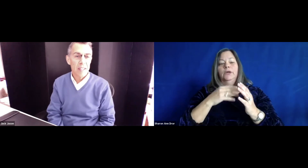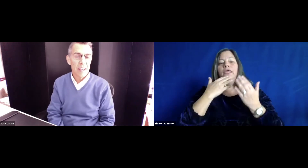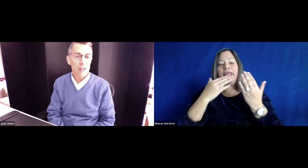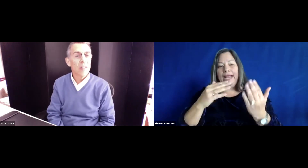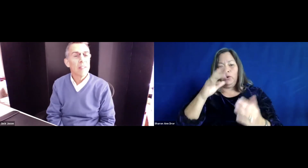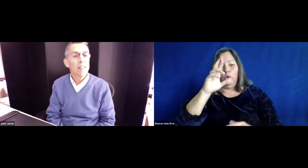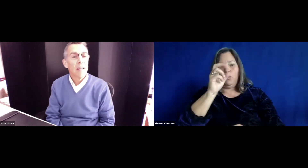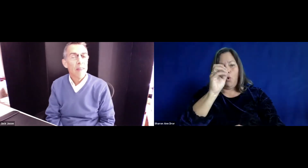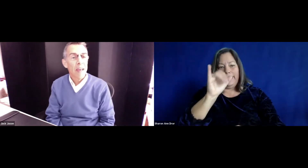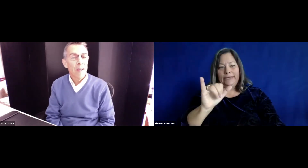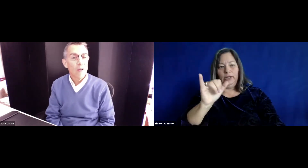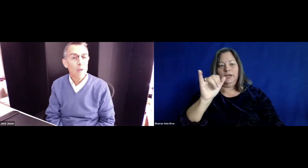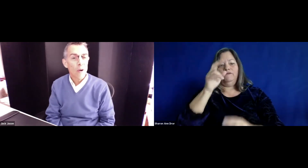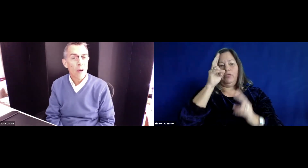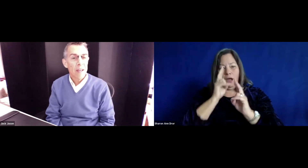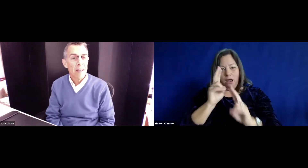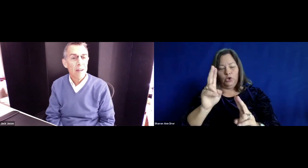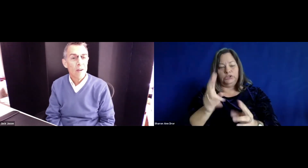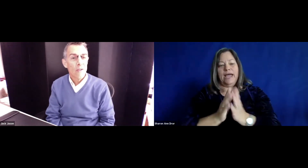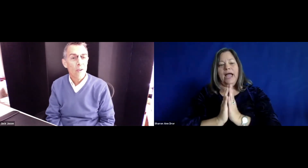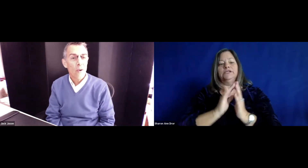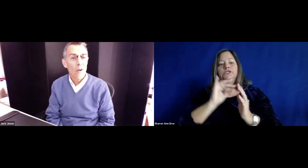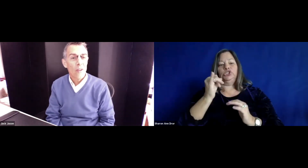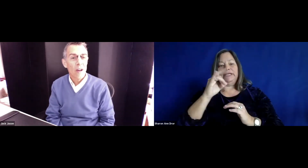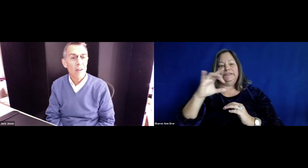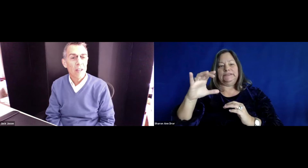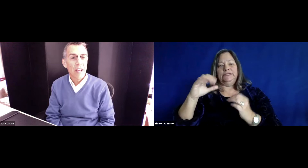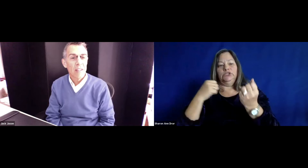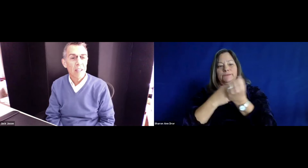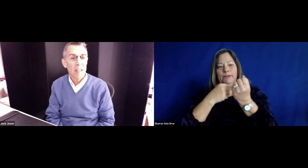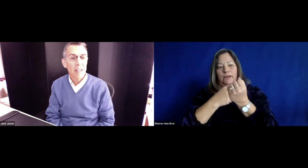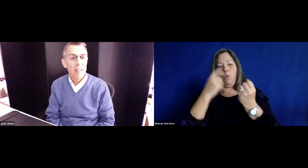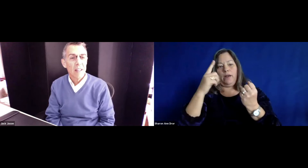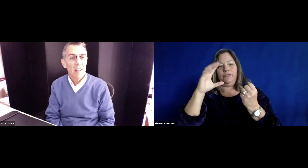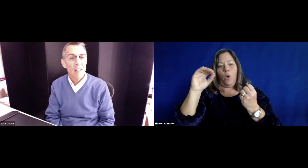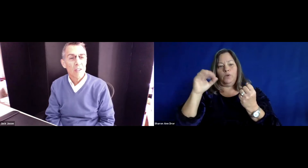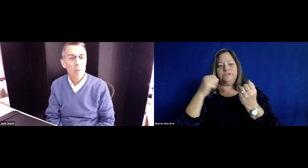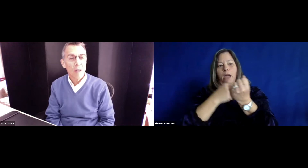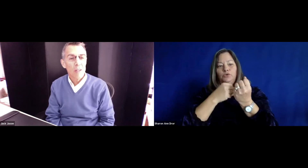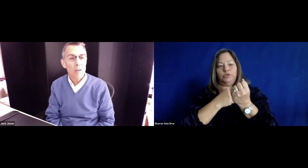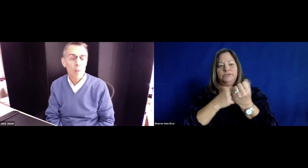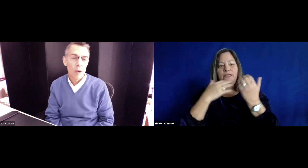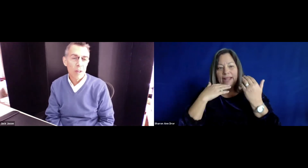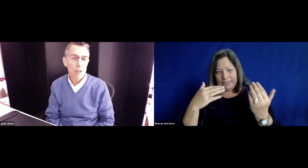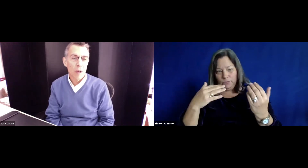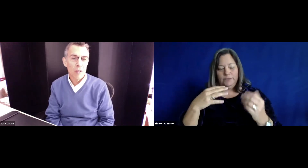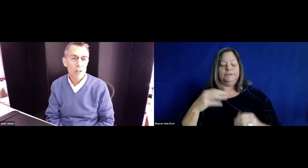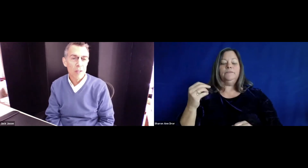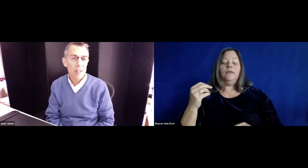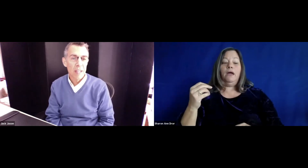Center. Thank you, Roy, for the honor in asking us to sponsor or be one of the co-sponsors today.